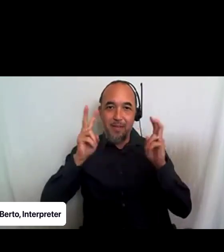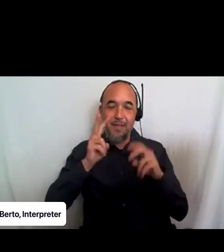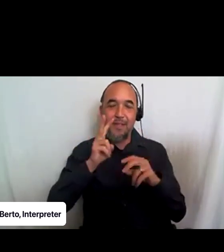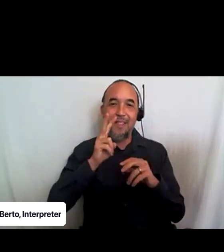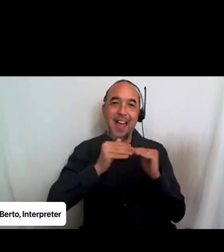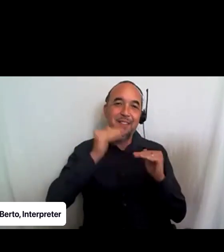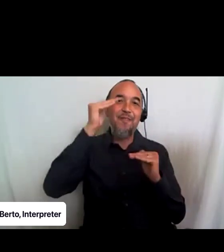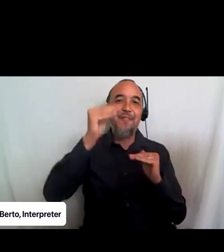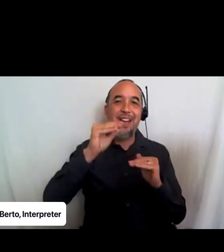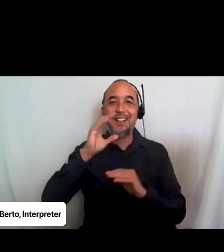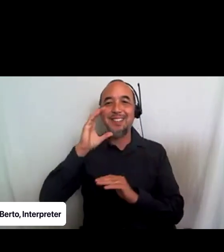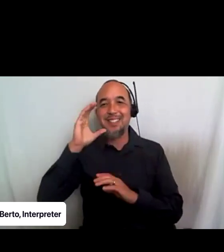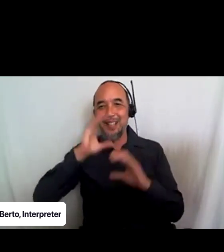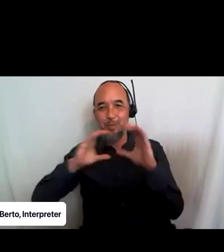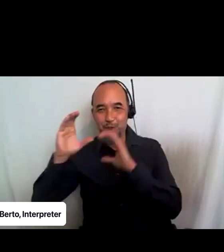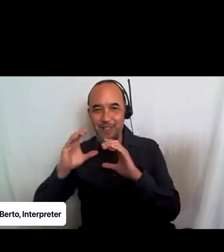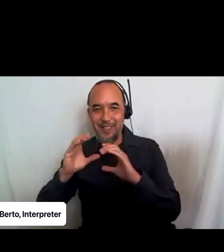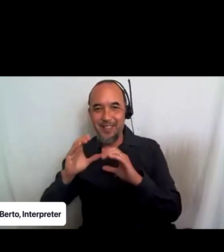thanks. Advanced Chemistry.